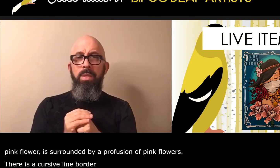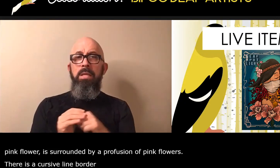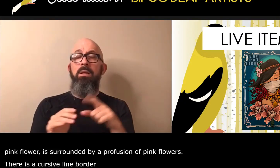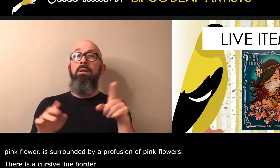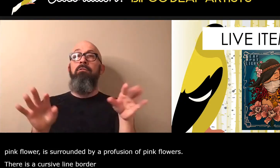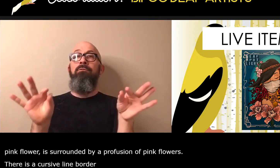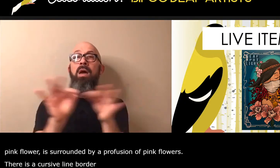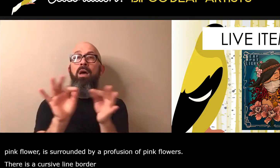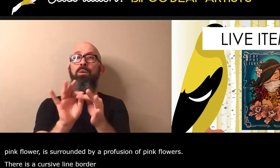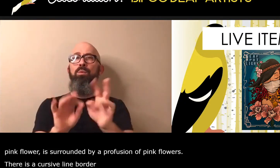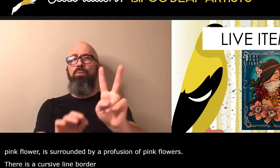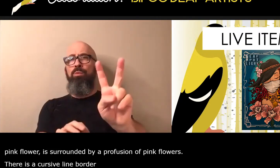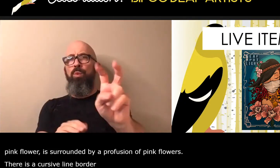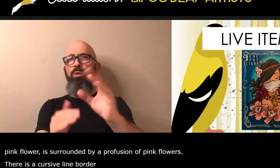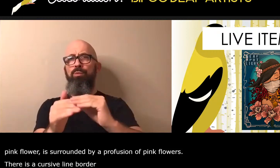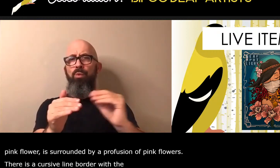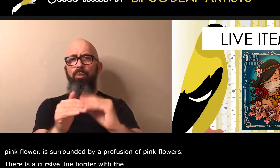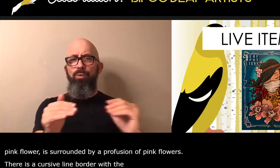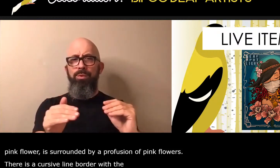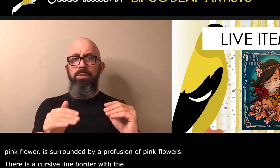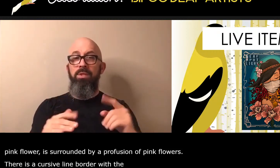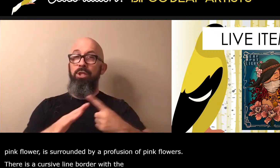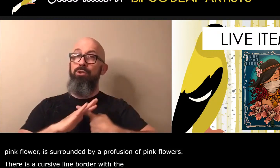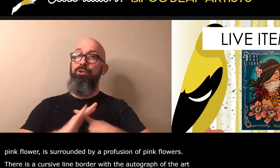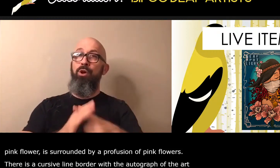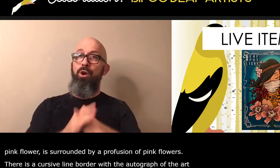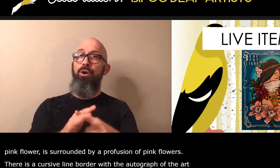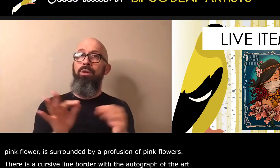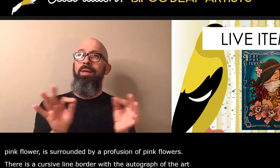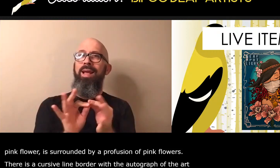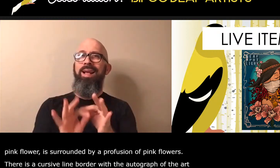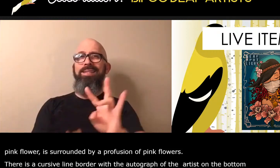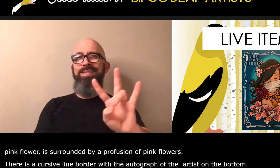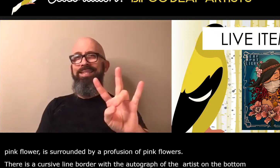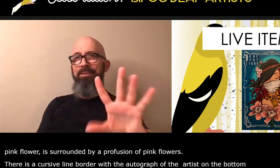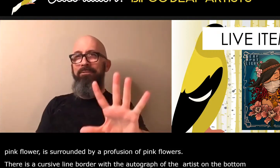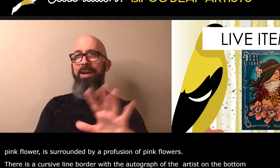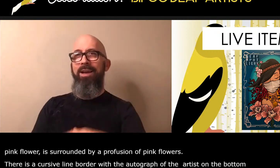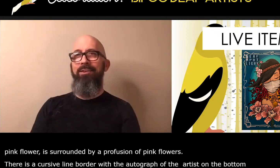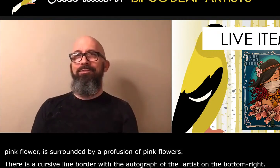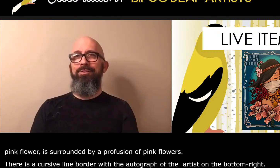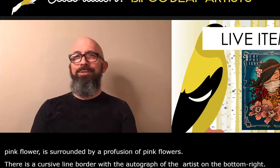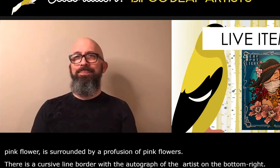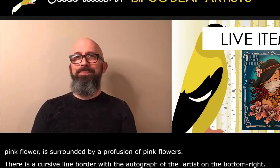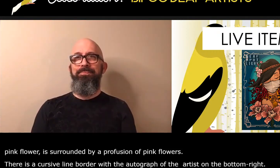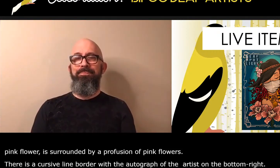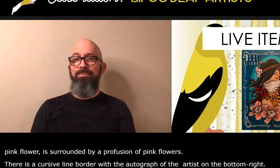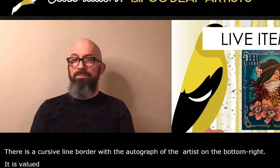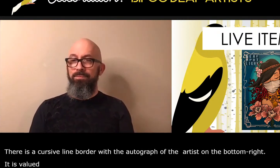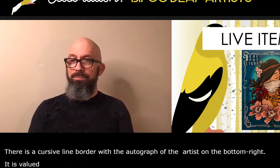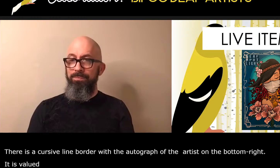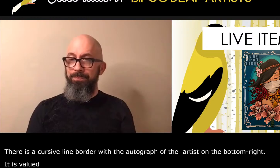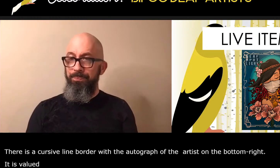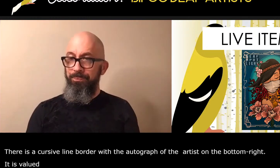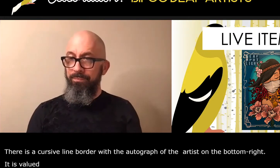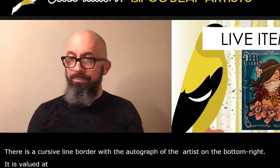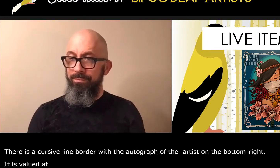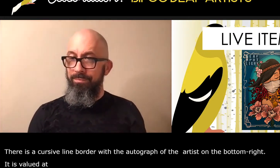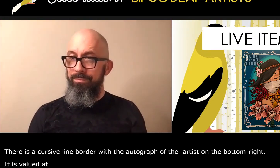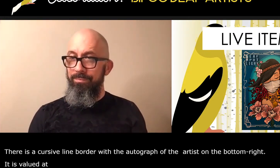with the autograph of the artist on the bottom right. It is valued at $200. We're beginning the bidding at